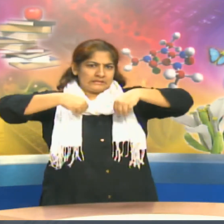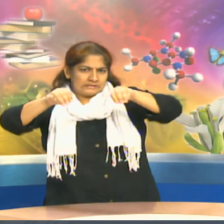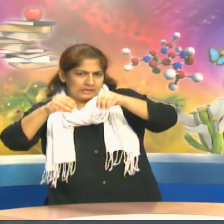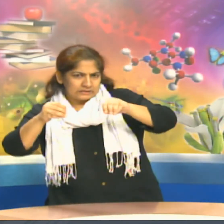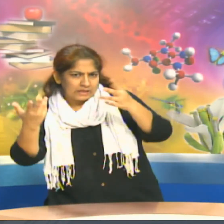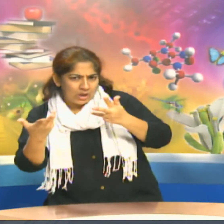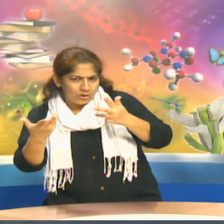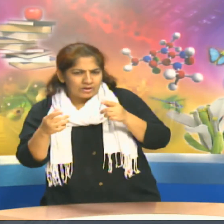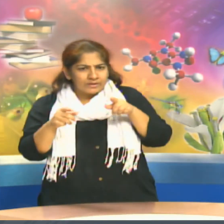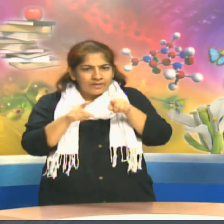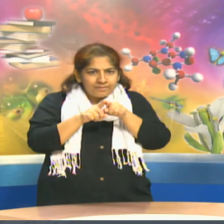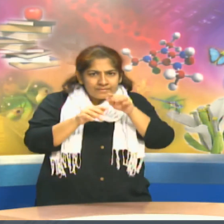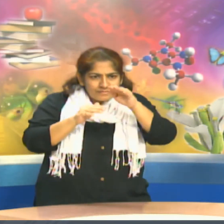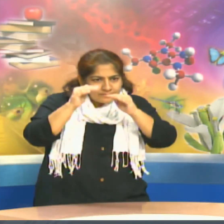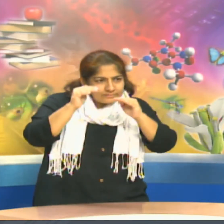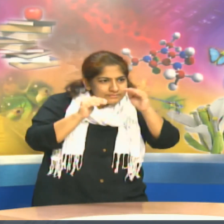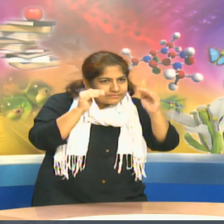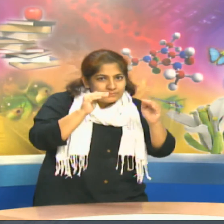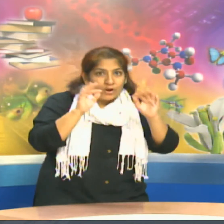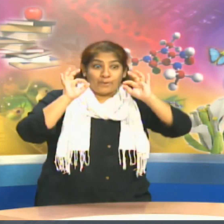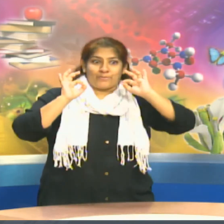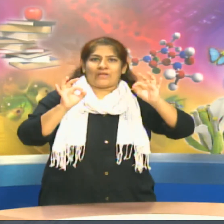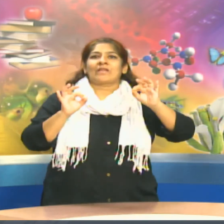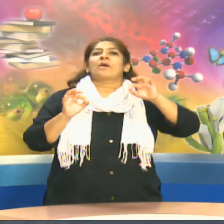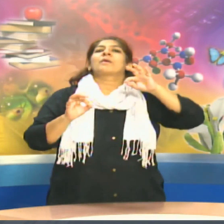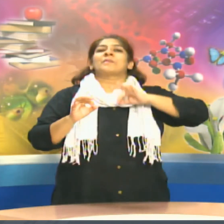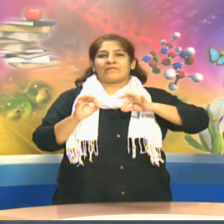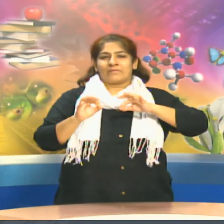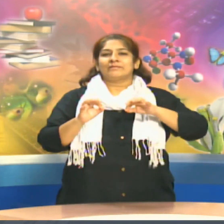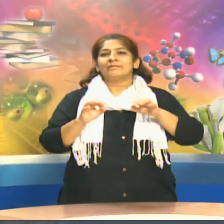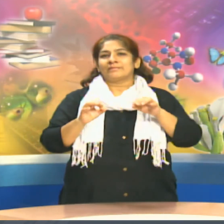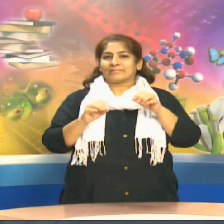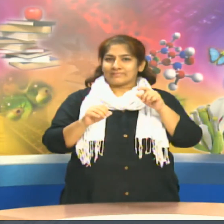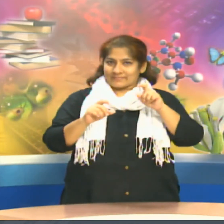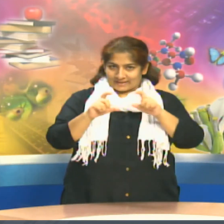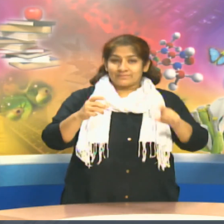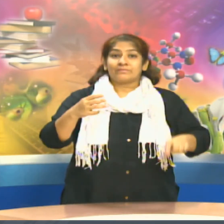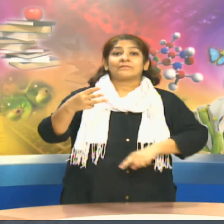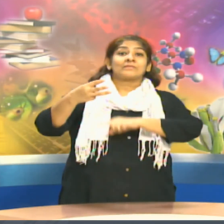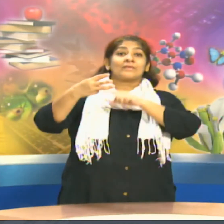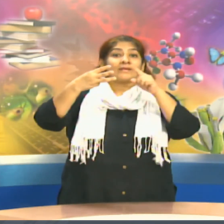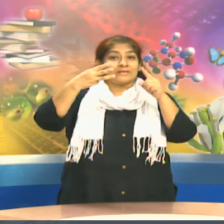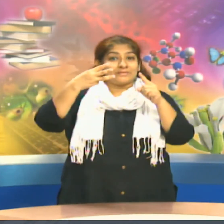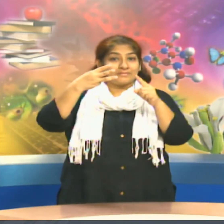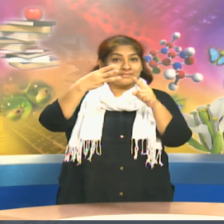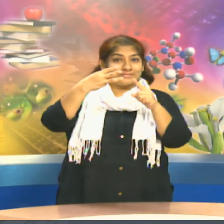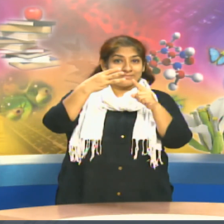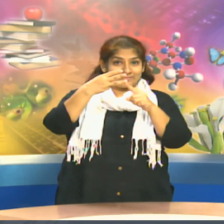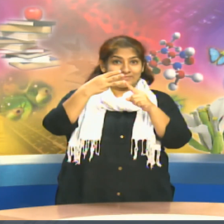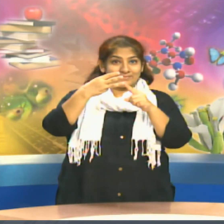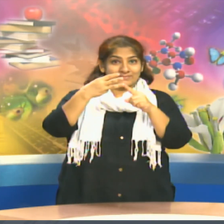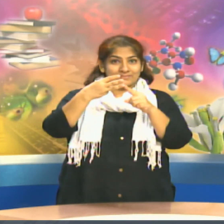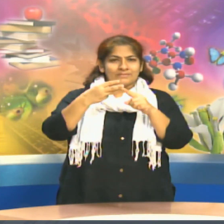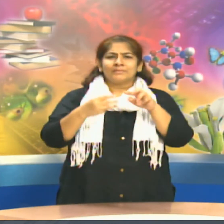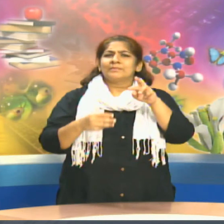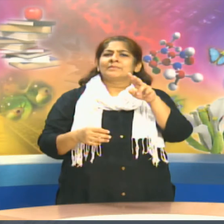some amount is our profit and some is our expenditure. So, this way we do all our